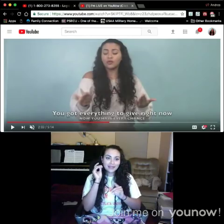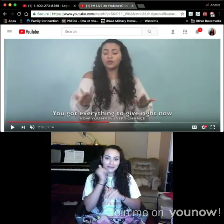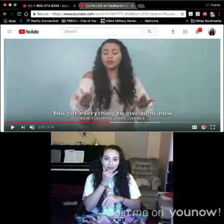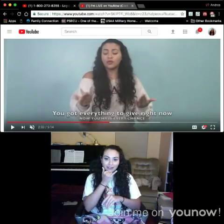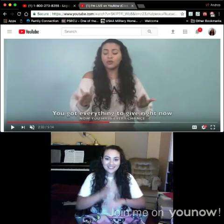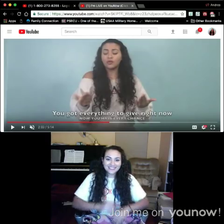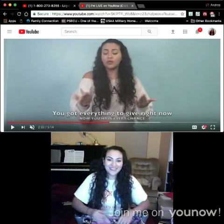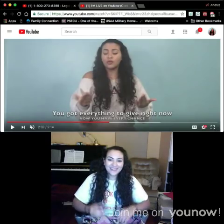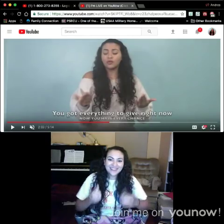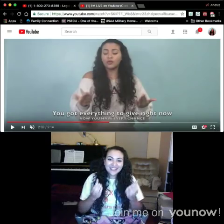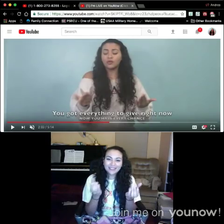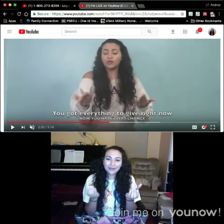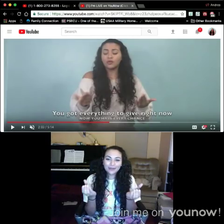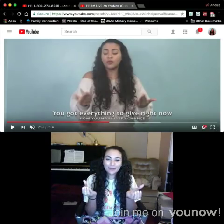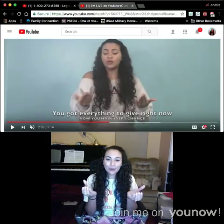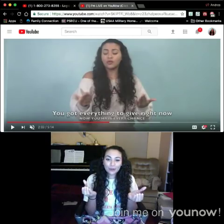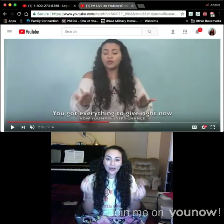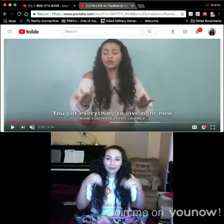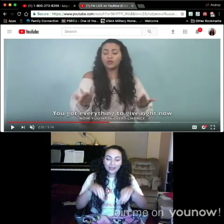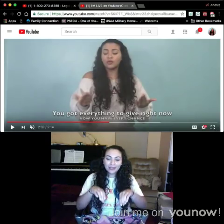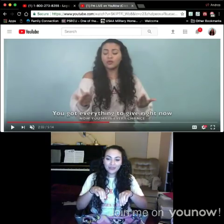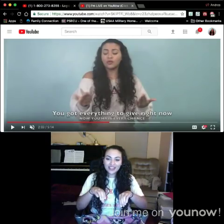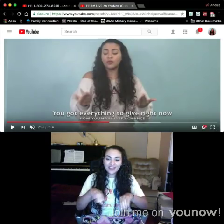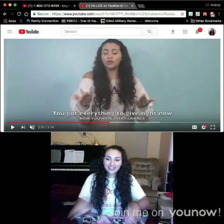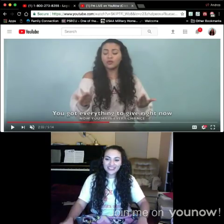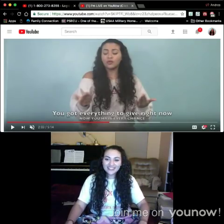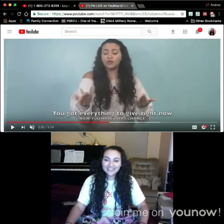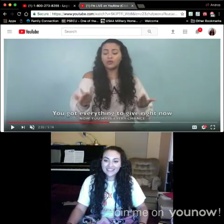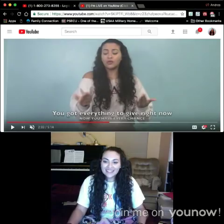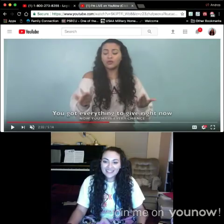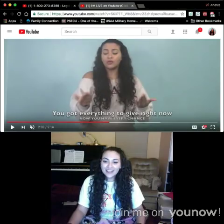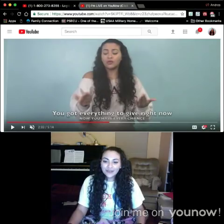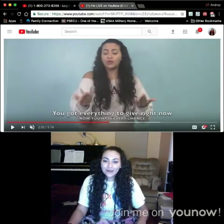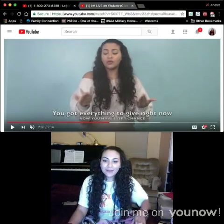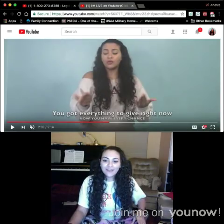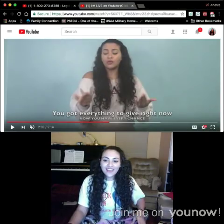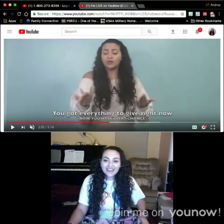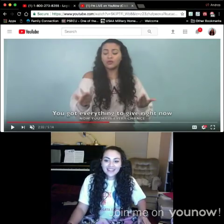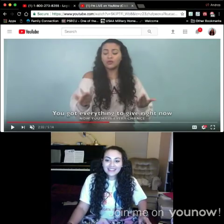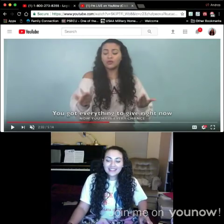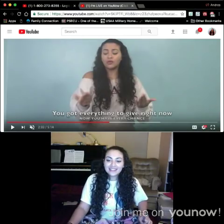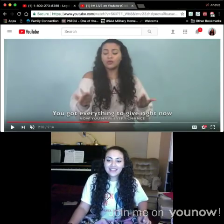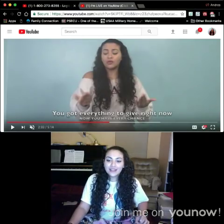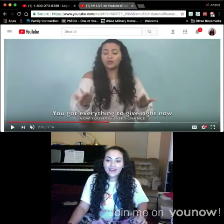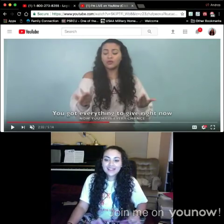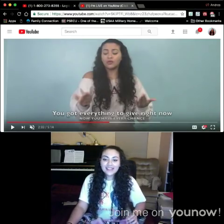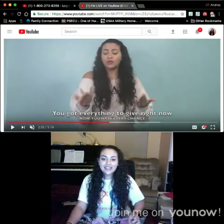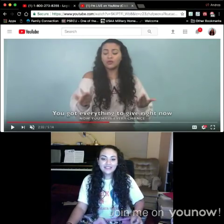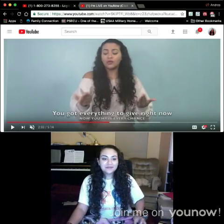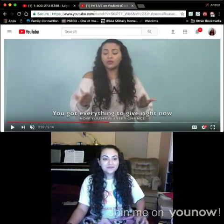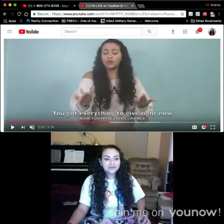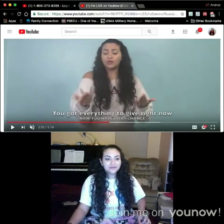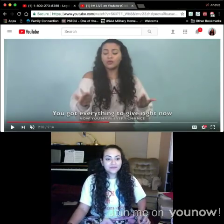that is wrong. So it's supposed to be both up and then both down. Thank you for becoming a fan. Thank you,